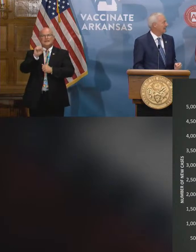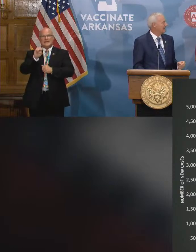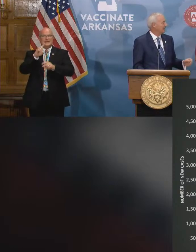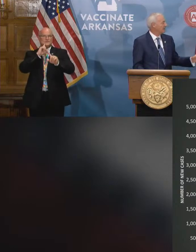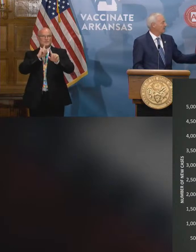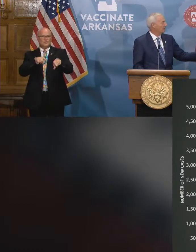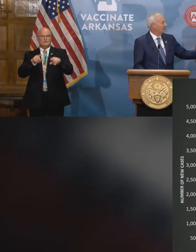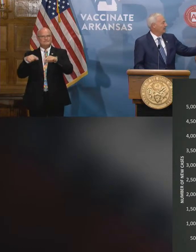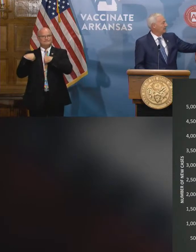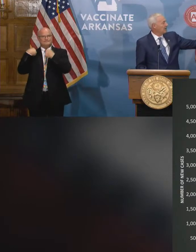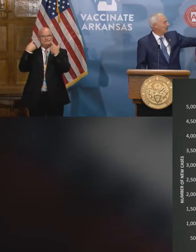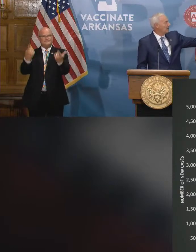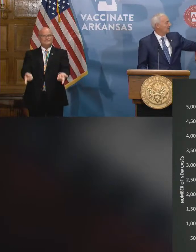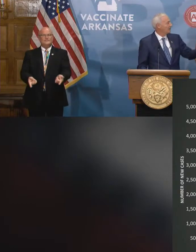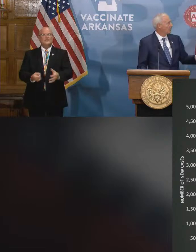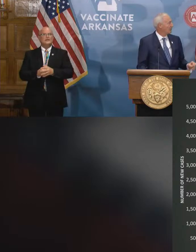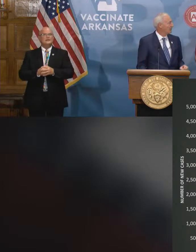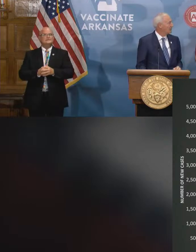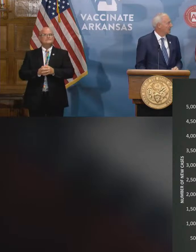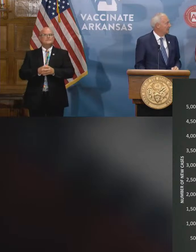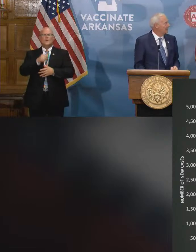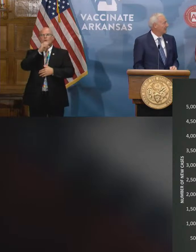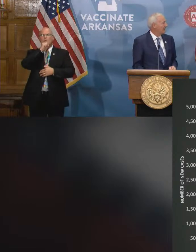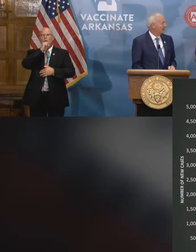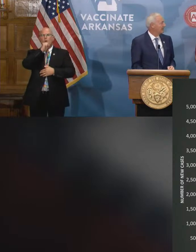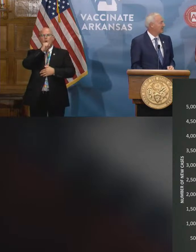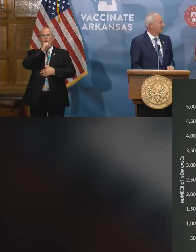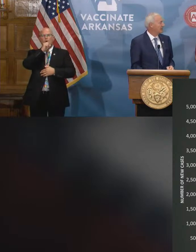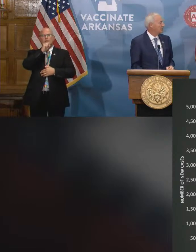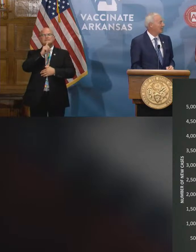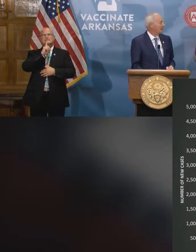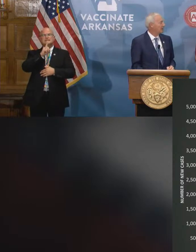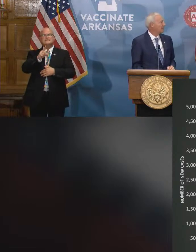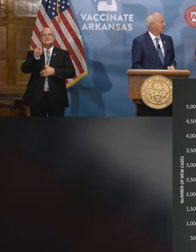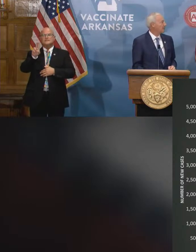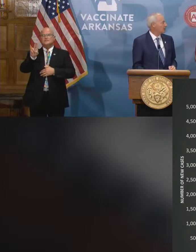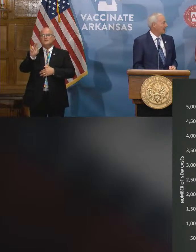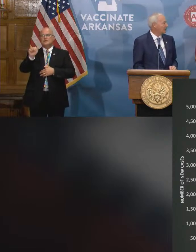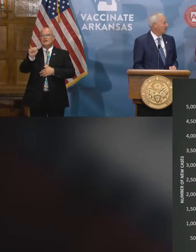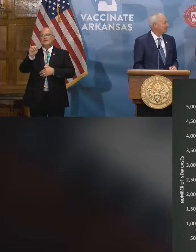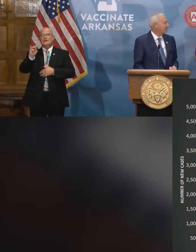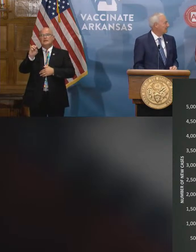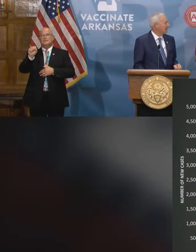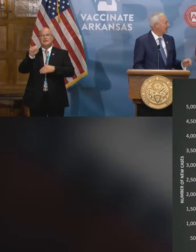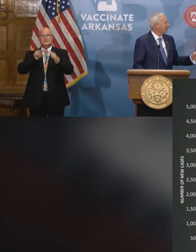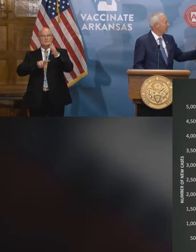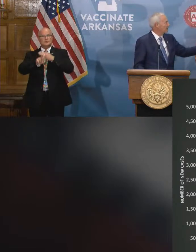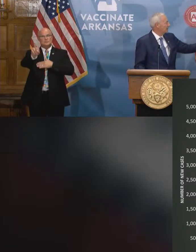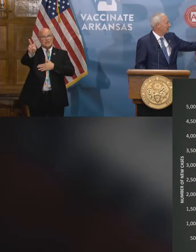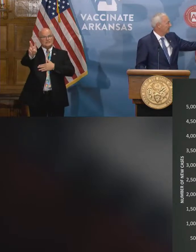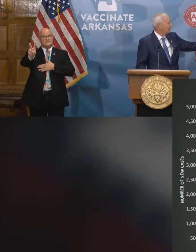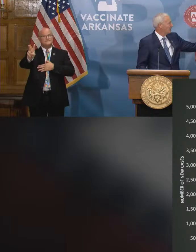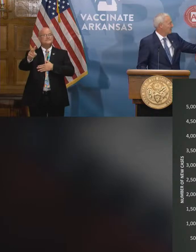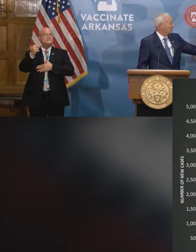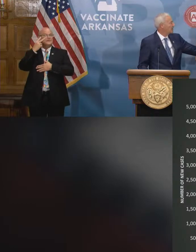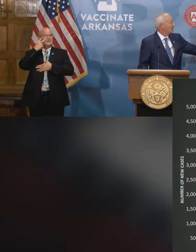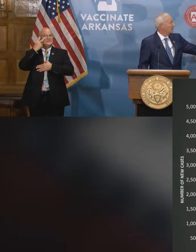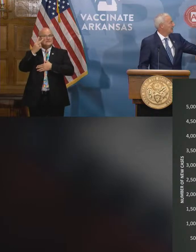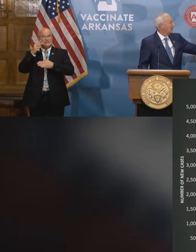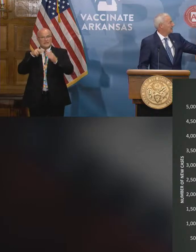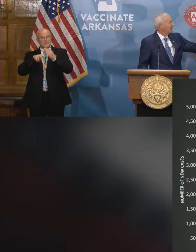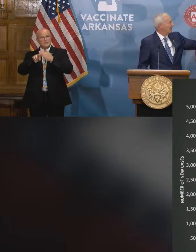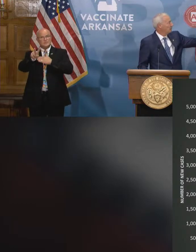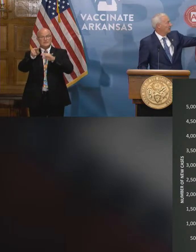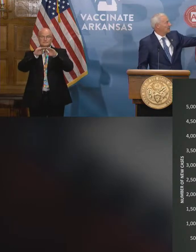report. And so the darker orange is the UAMS projection, and you can see the